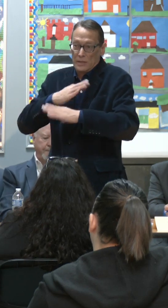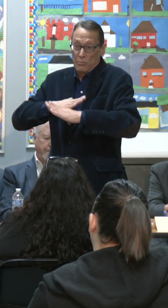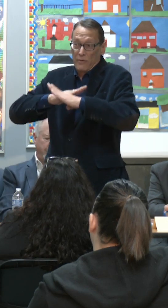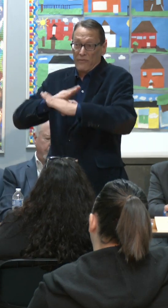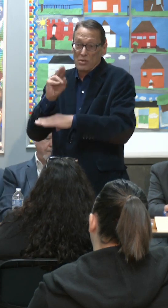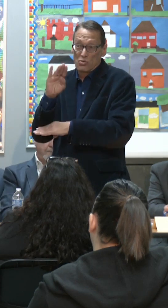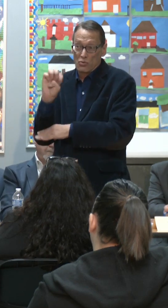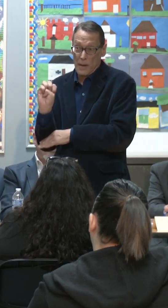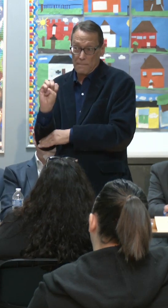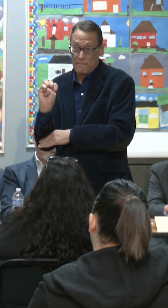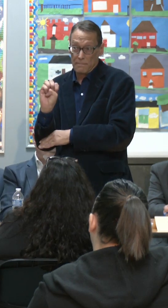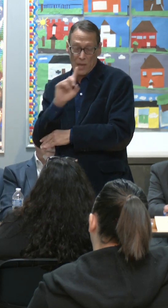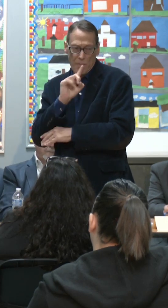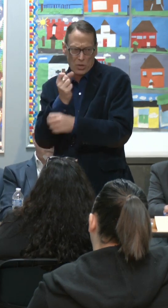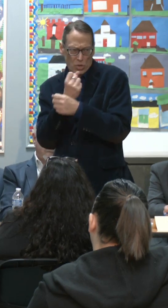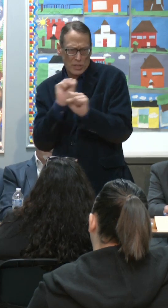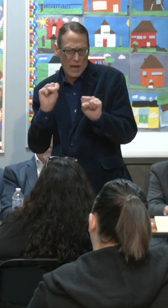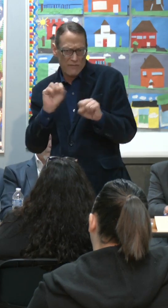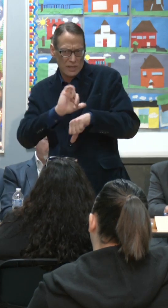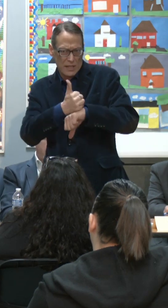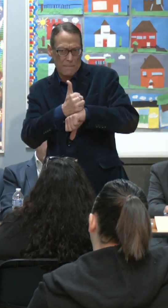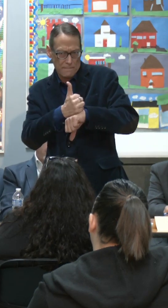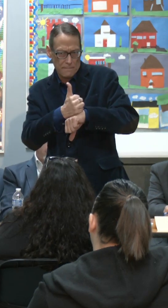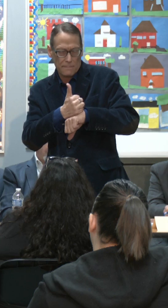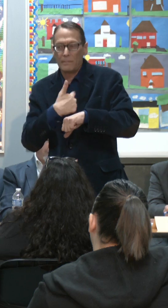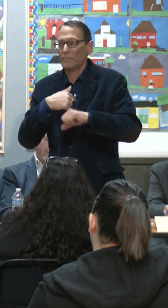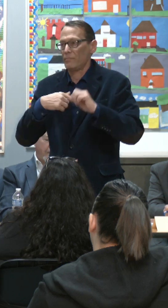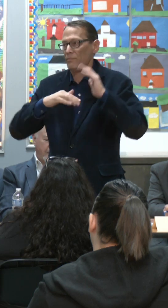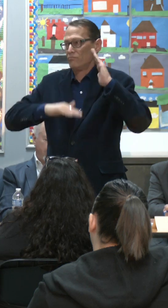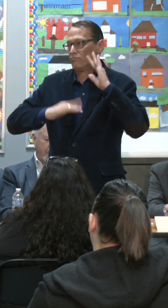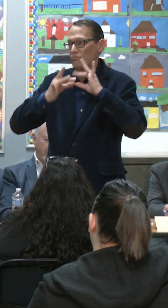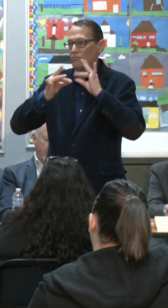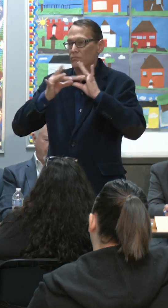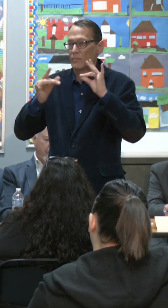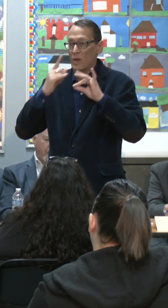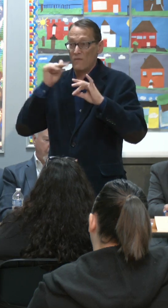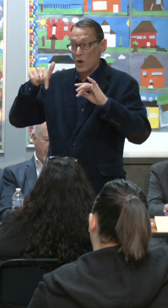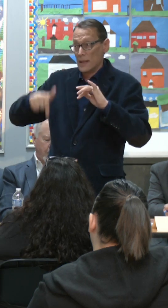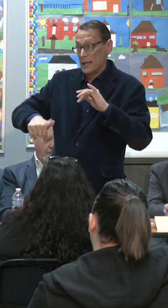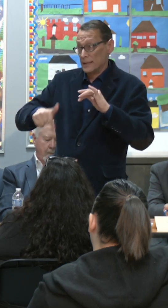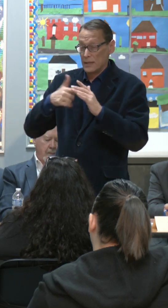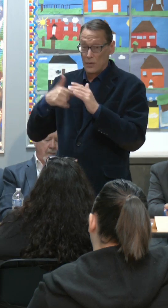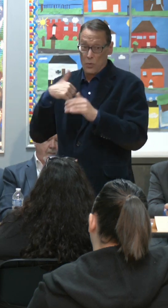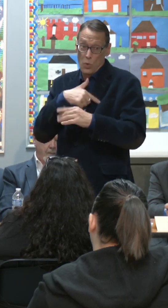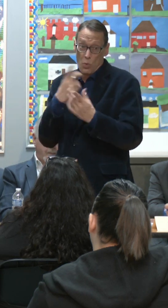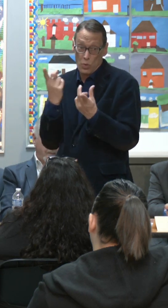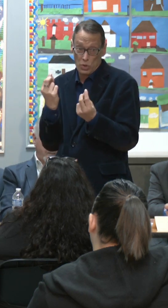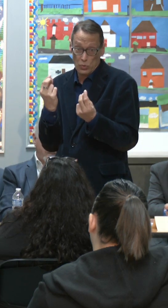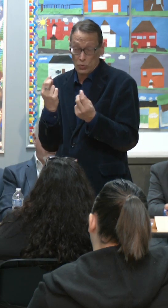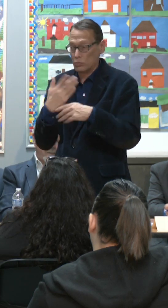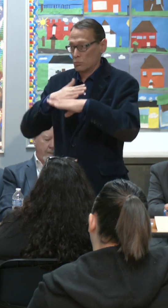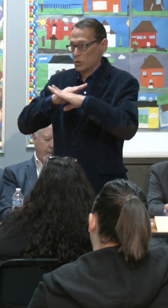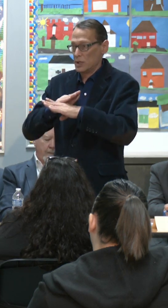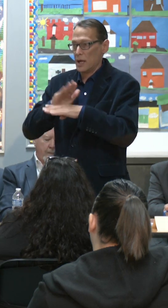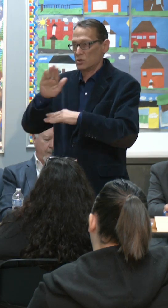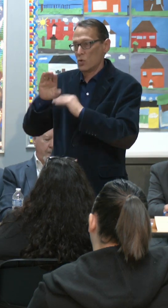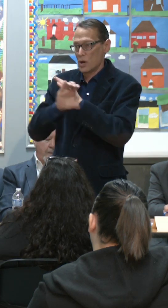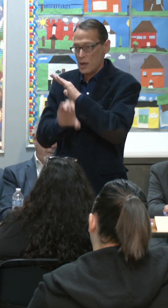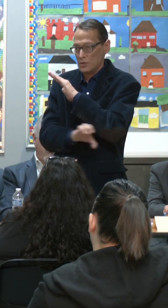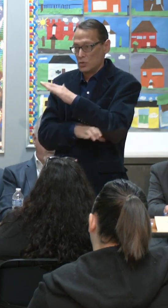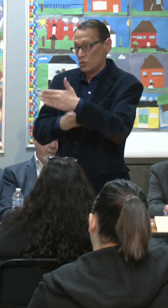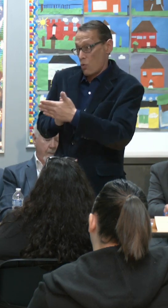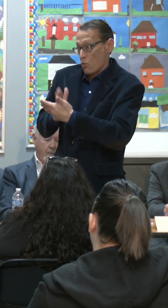still, we're talking about people that are grieving over victims of homicide, and we're gonna continue that work, and hopefully we can keep that